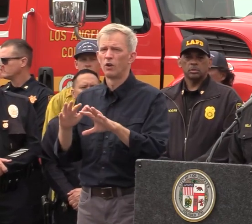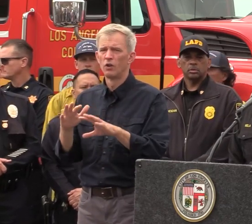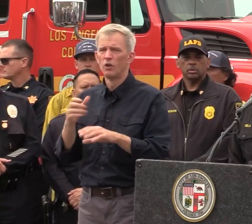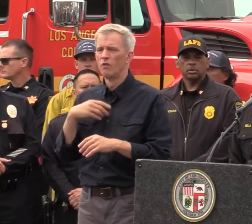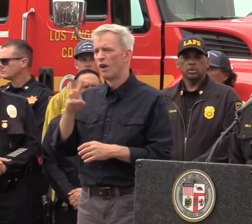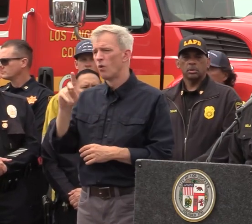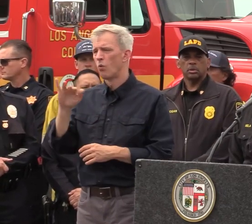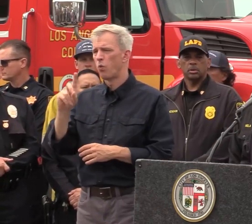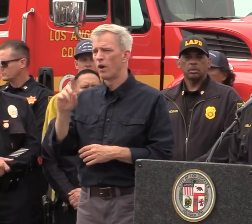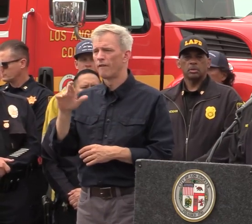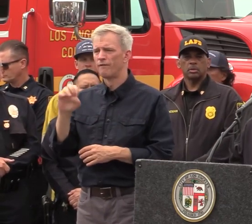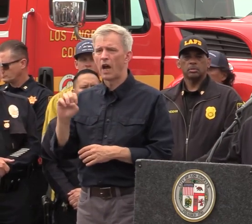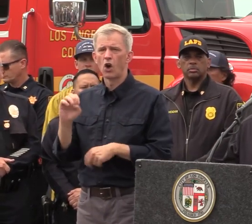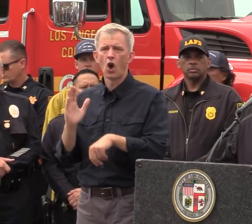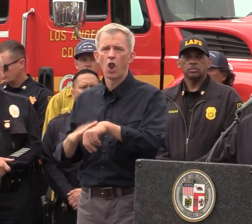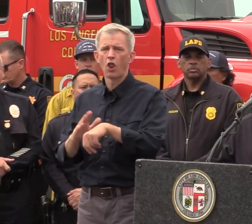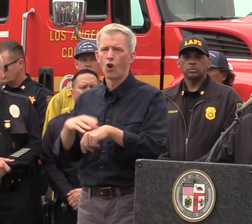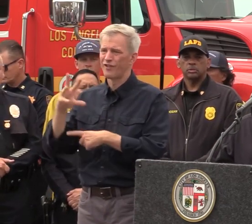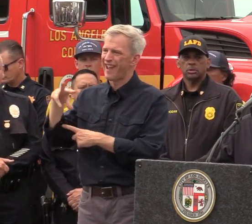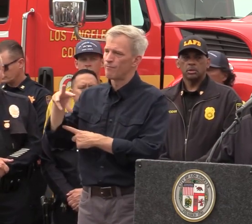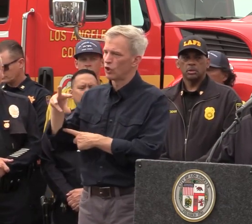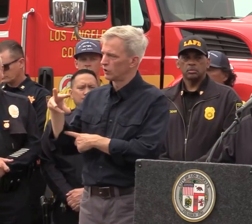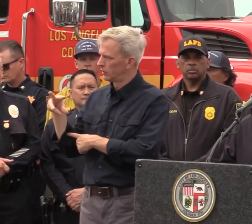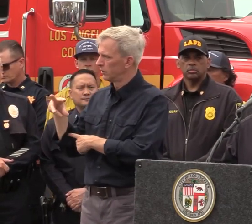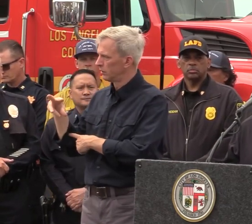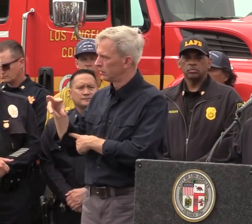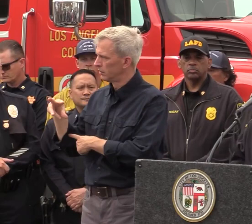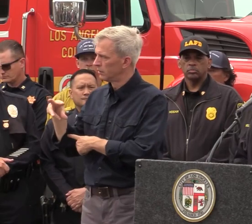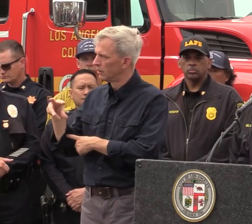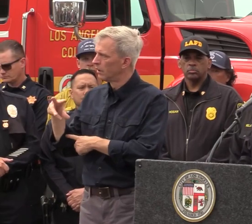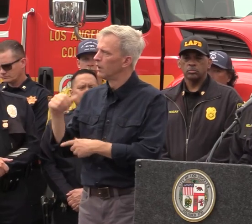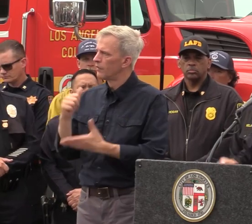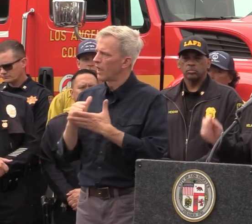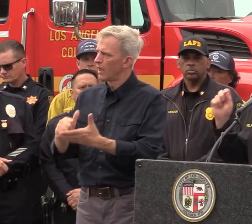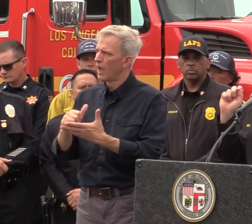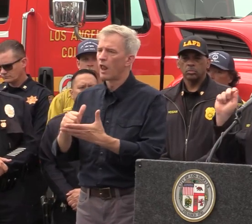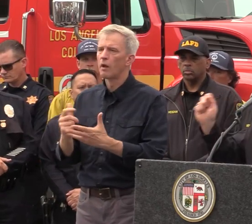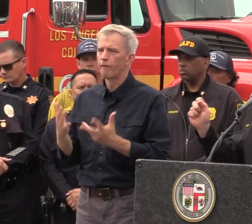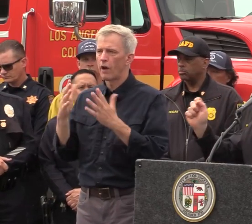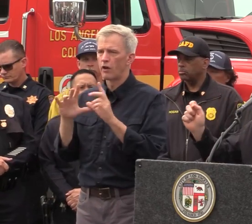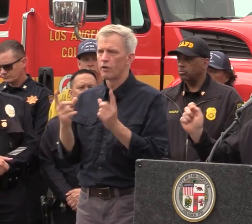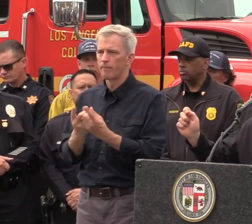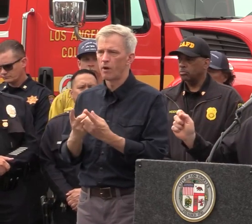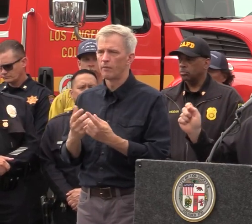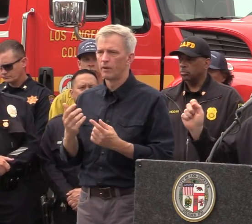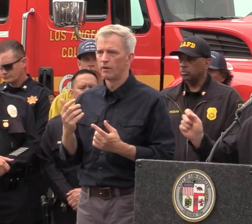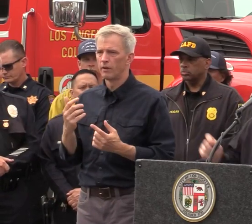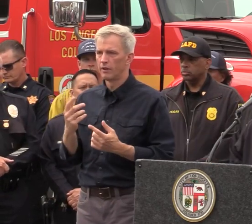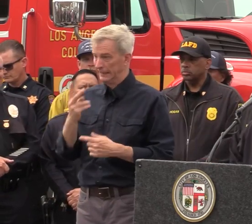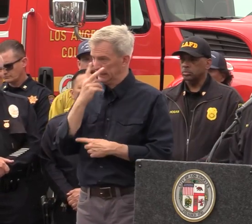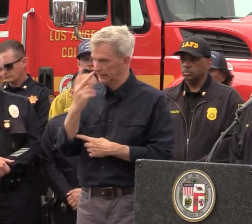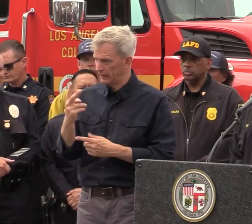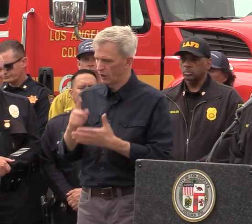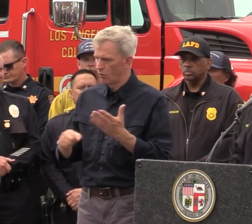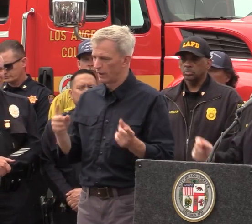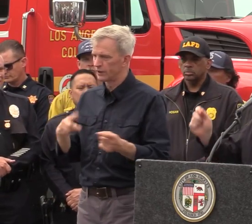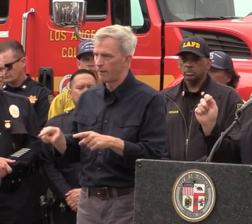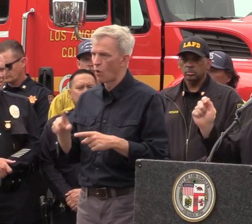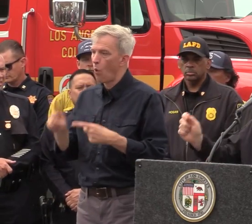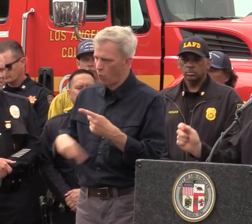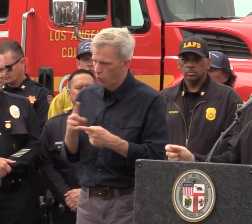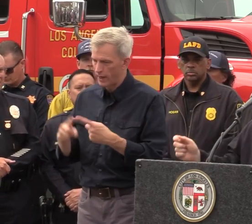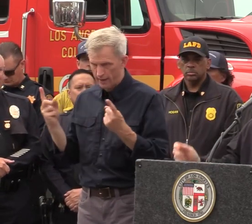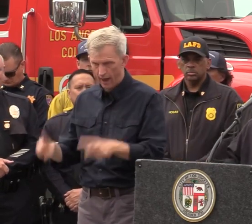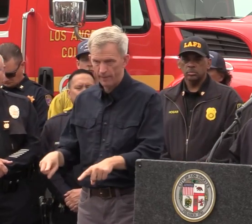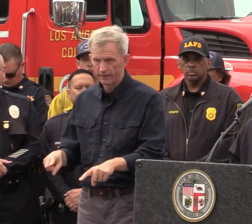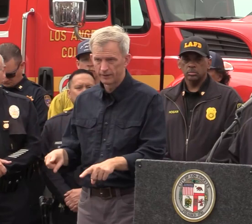wildfire alert cameras, which help LAFD and sister agencies have a bird's eye view of what might be happening. But